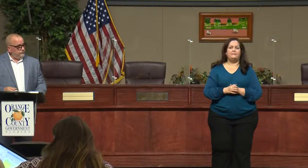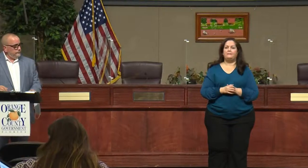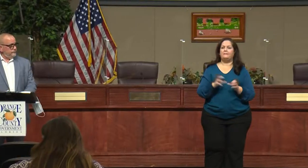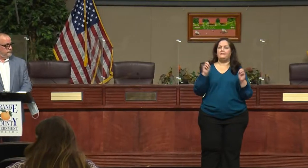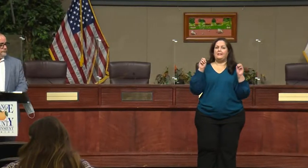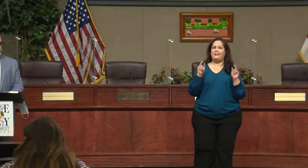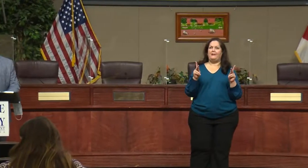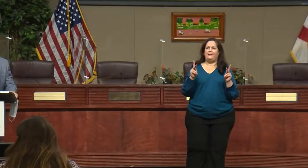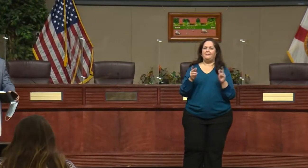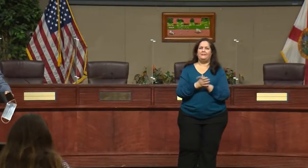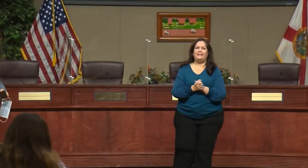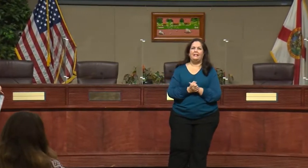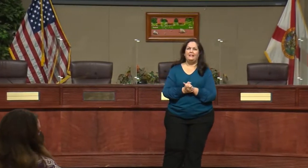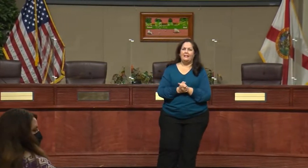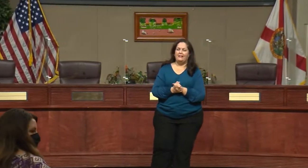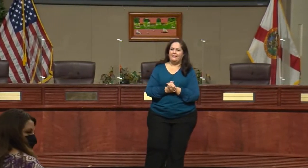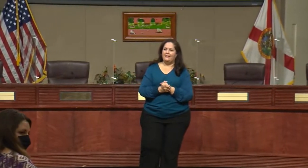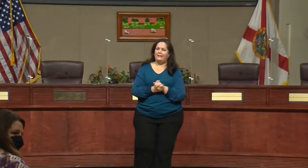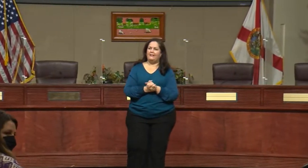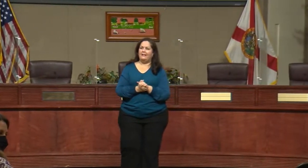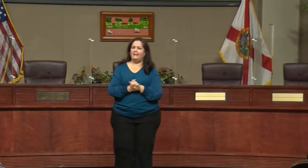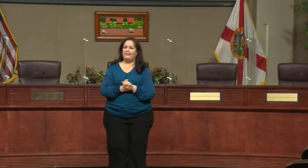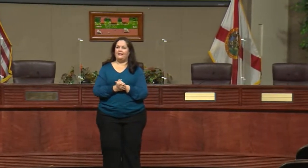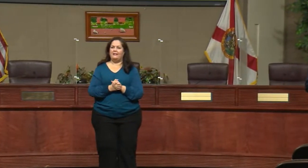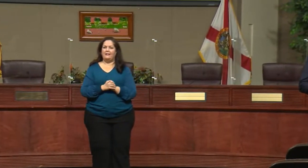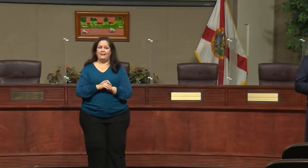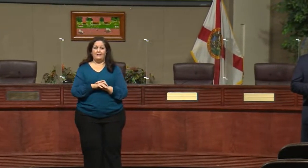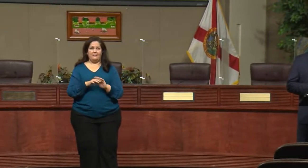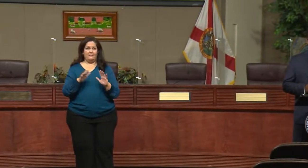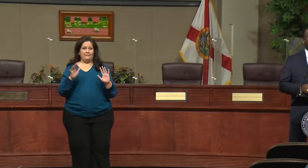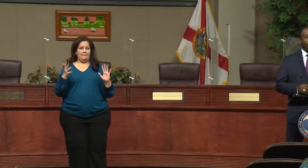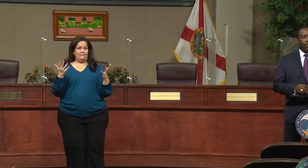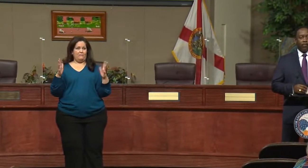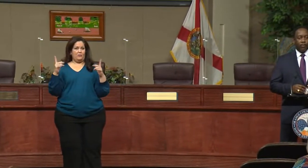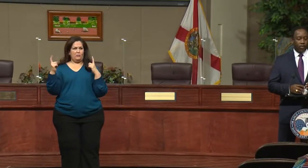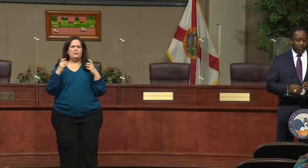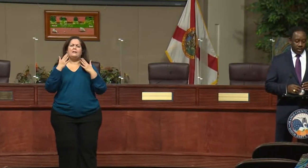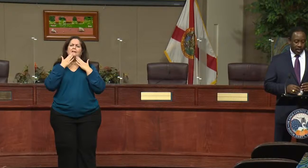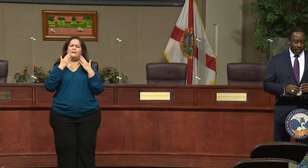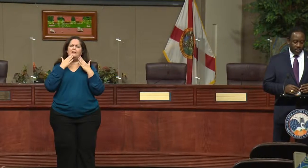right. If there are no other questions, once again, thank